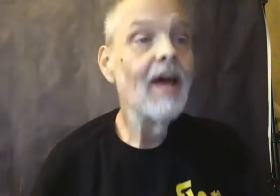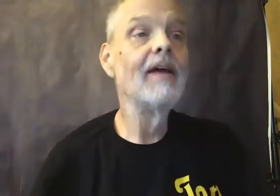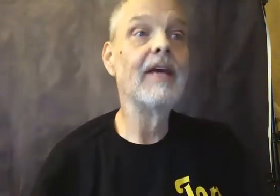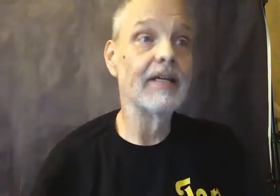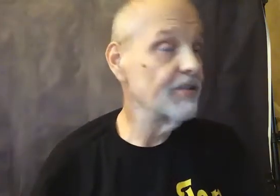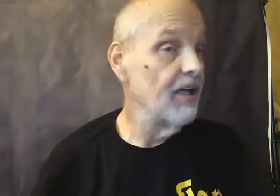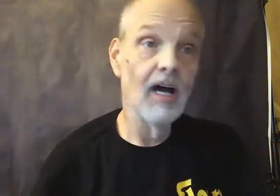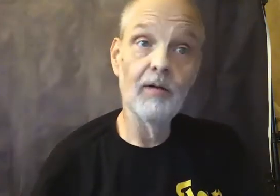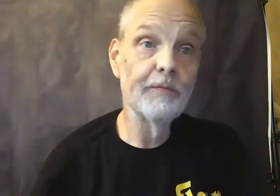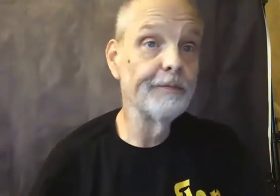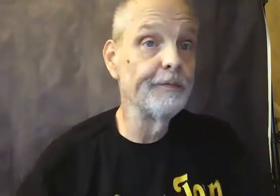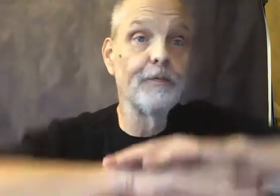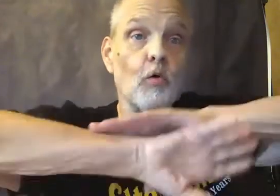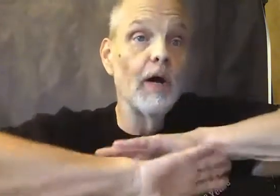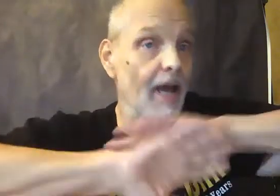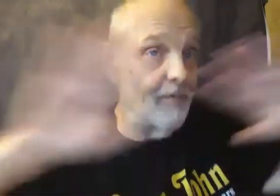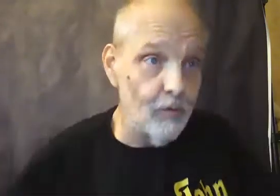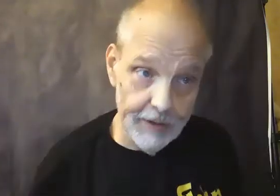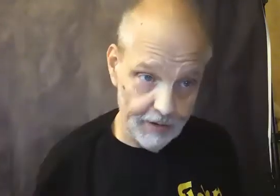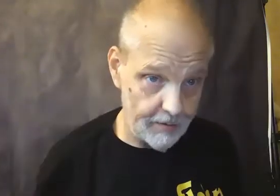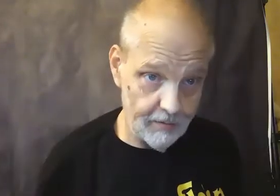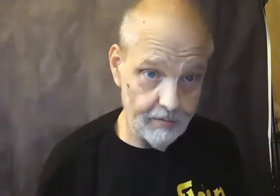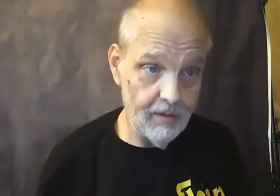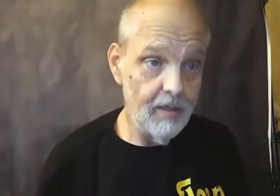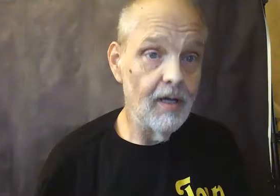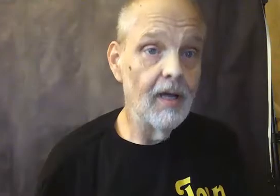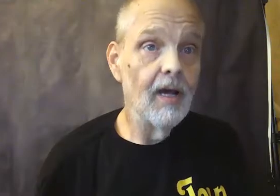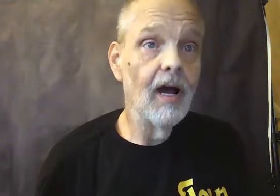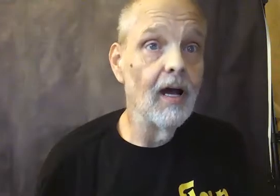And yes, for whatever reason,